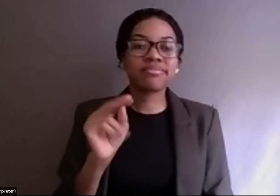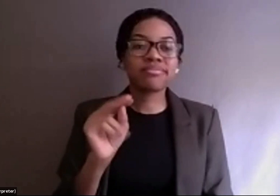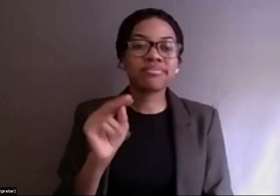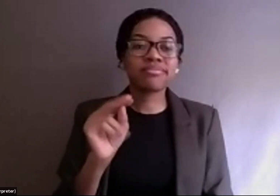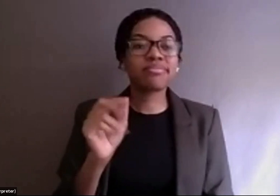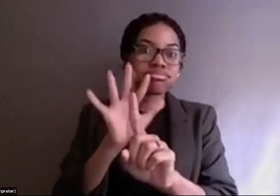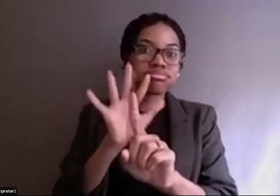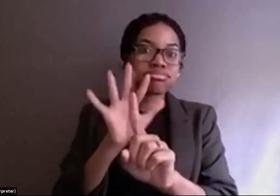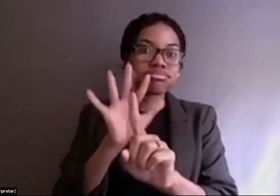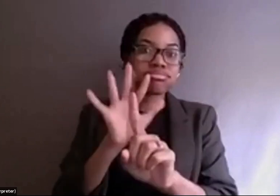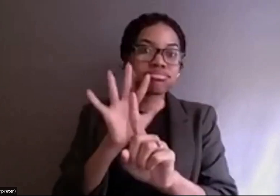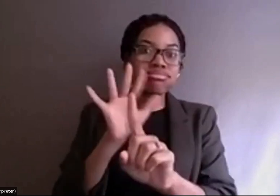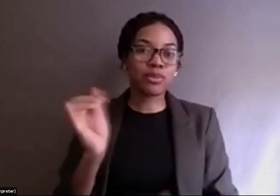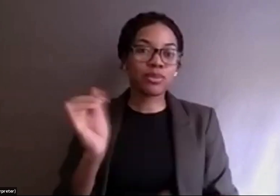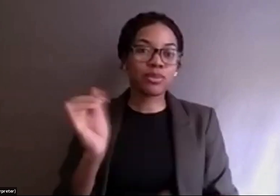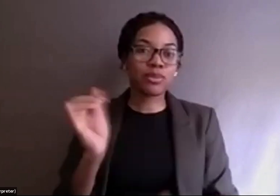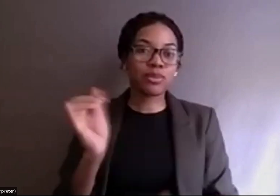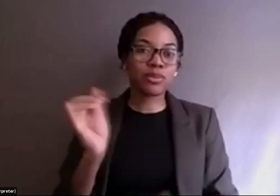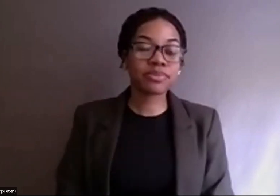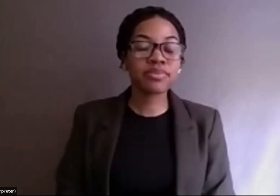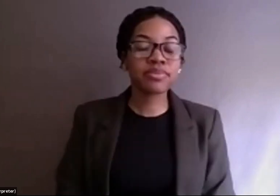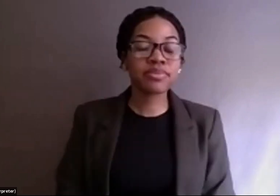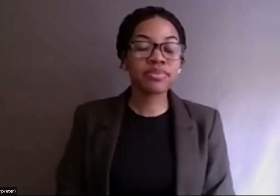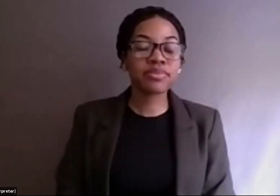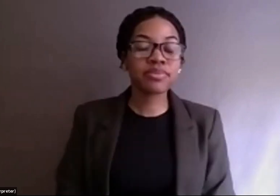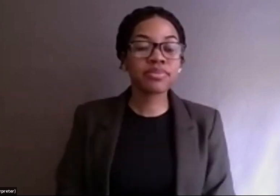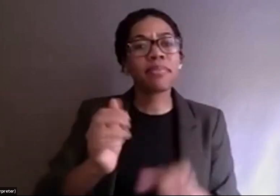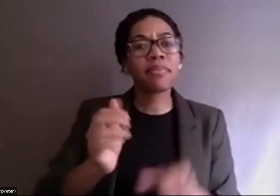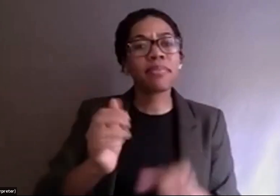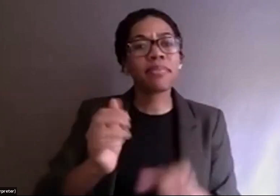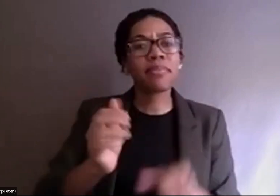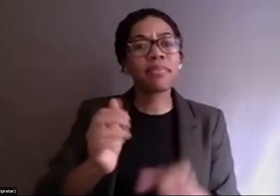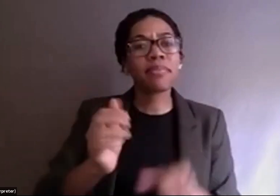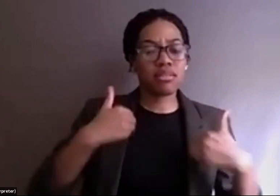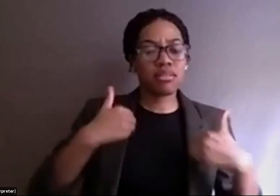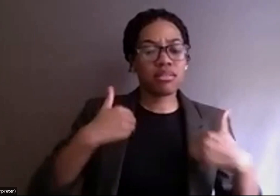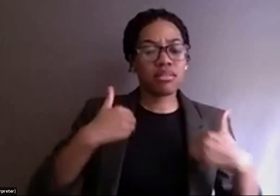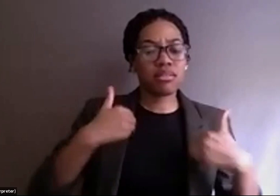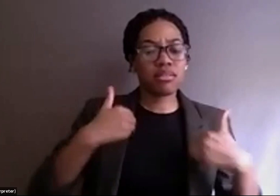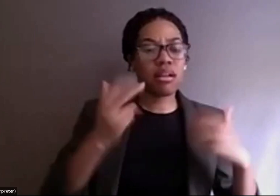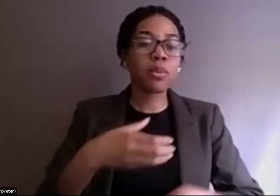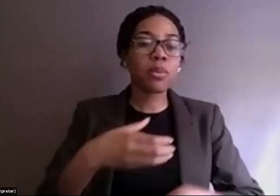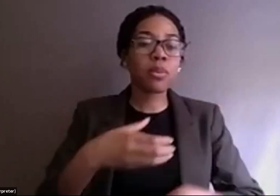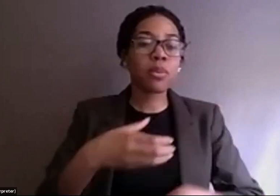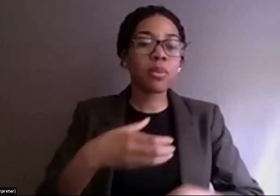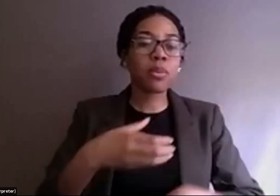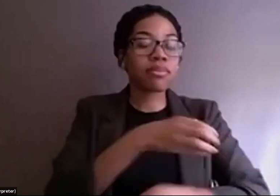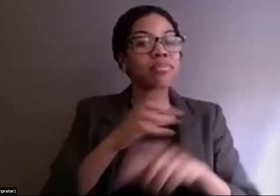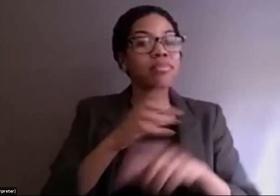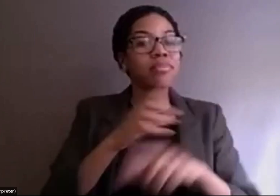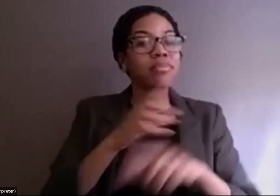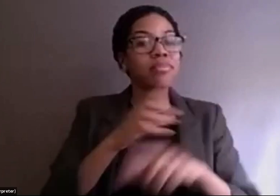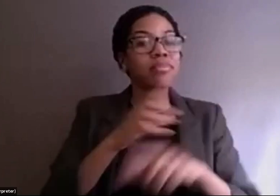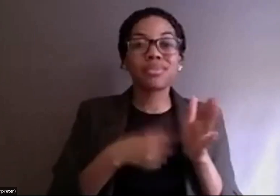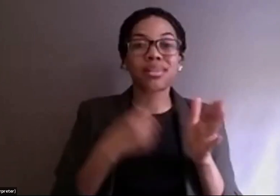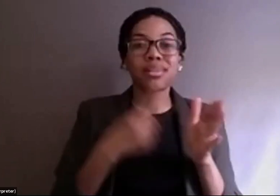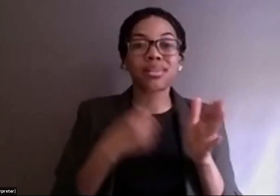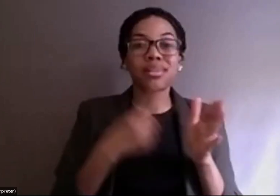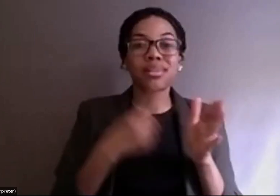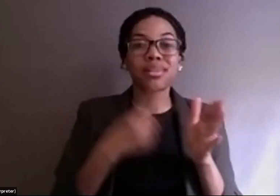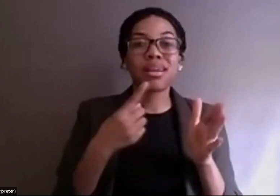was that young people carried a lot of power, but some of the choices that youth were making were not